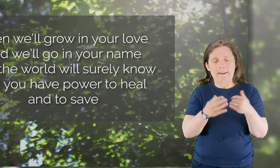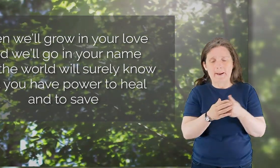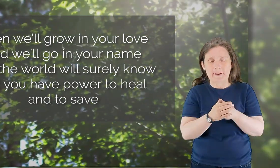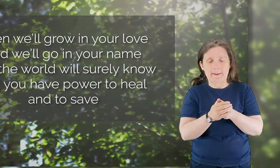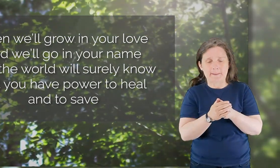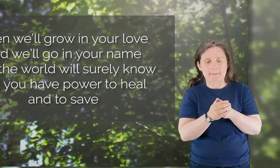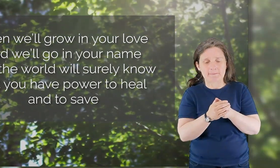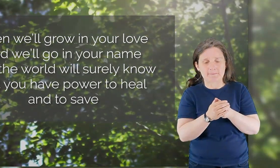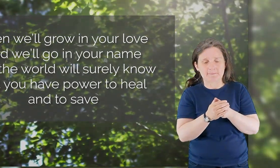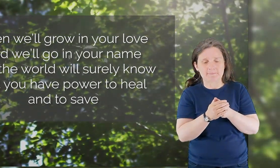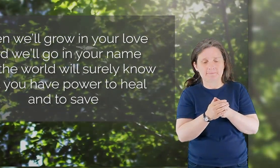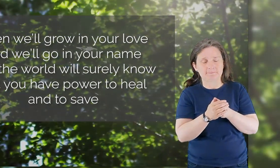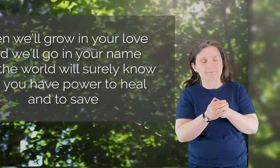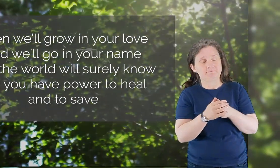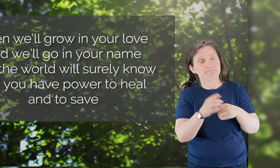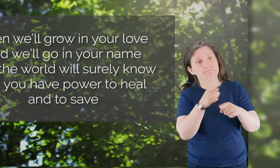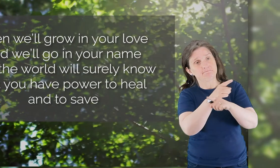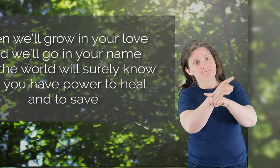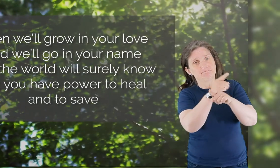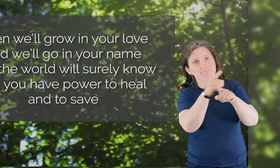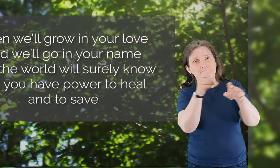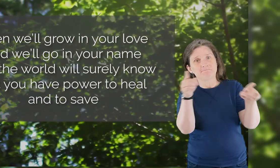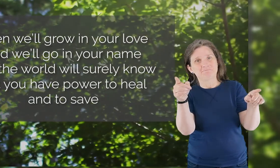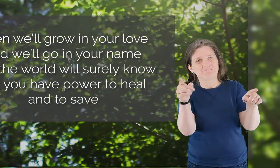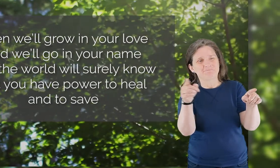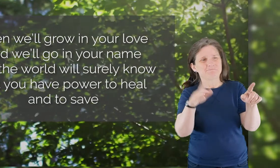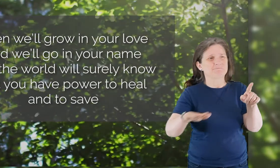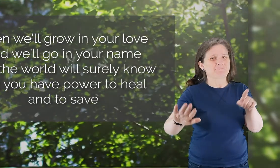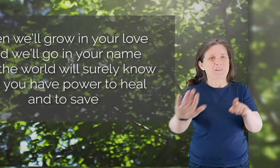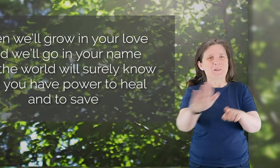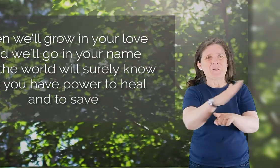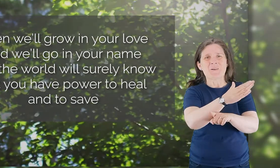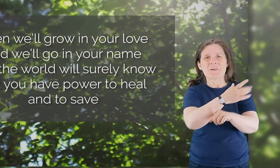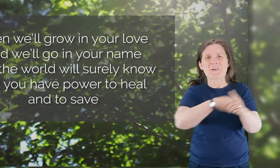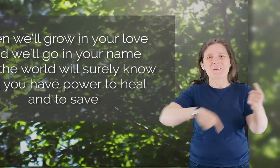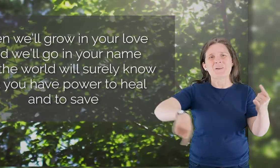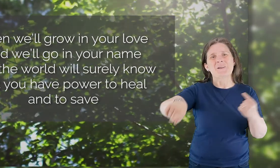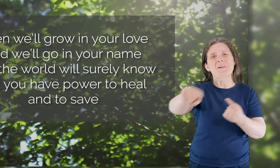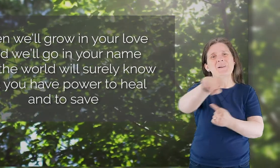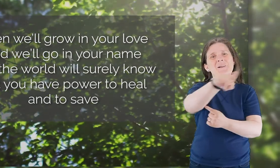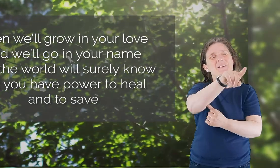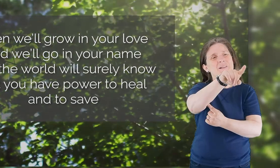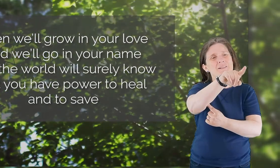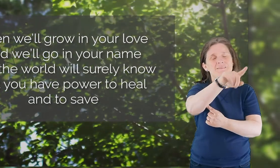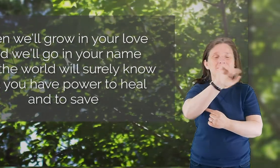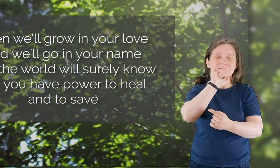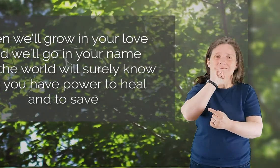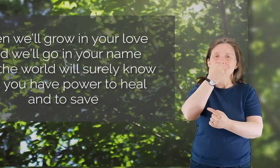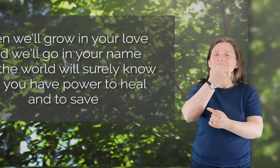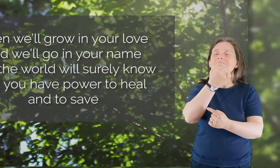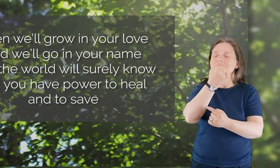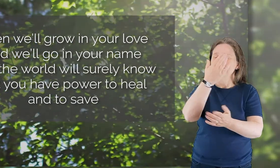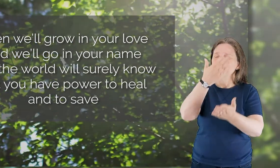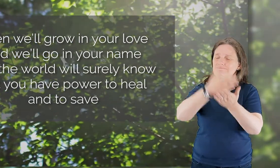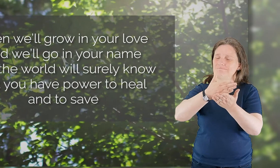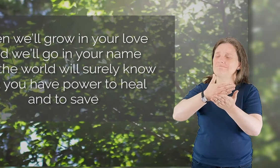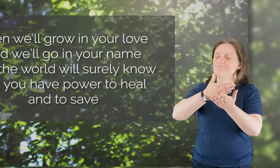in your name that the world